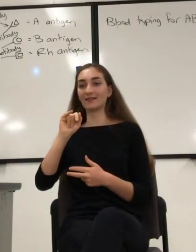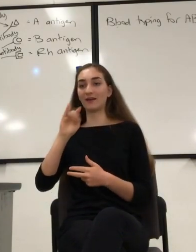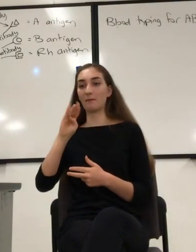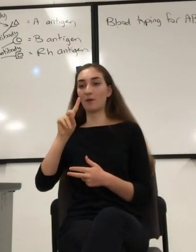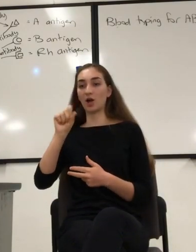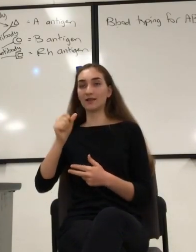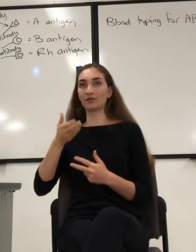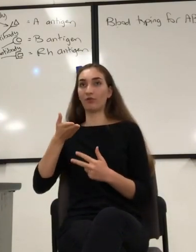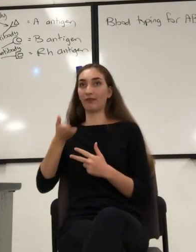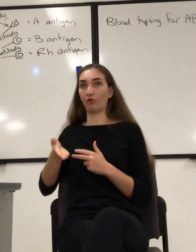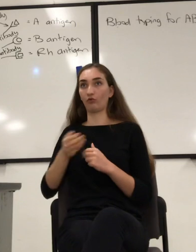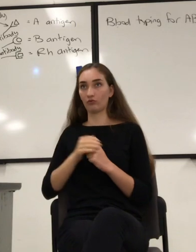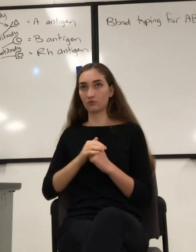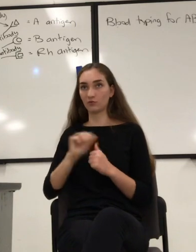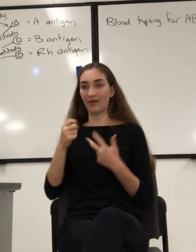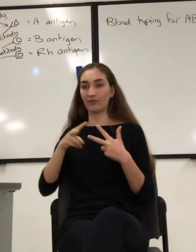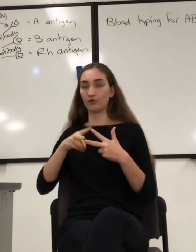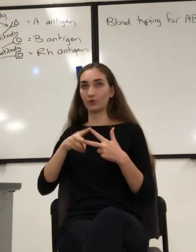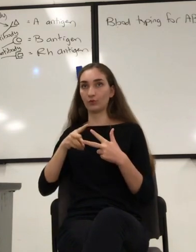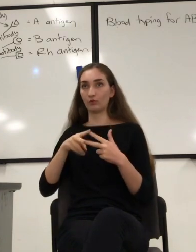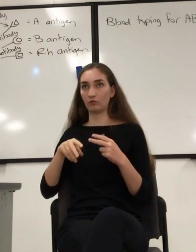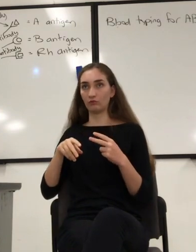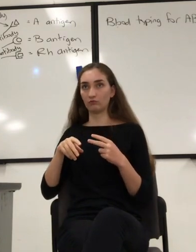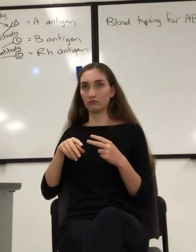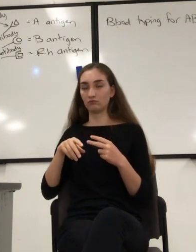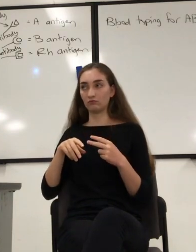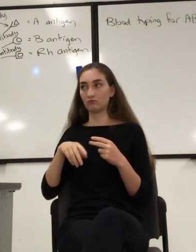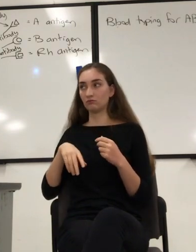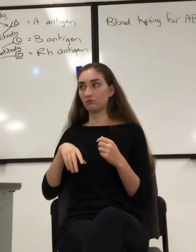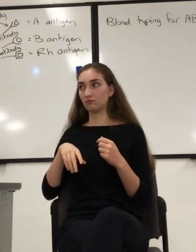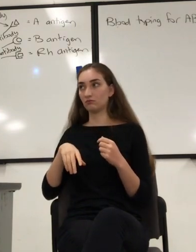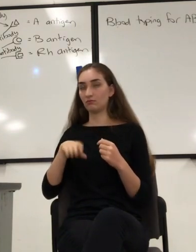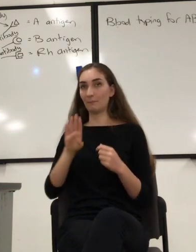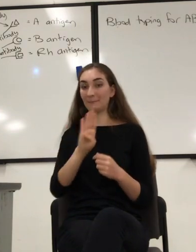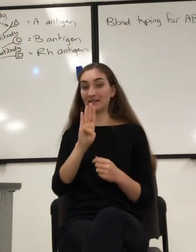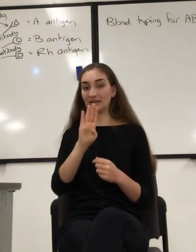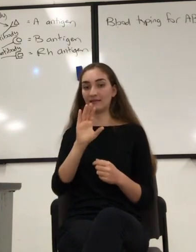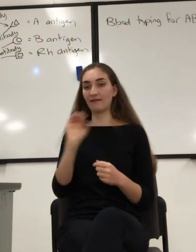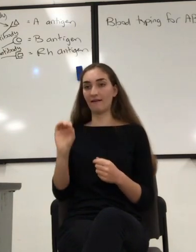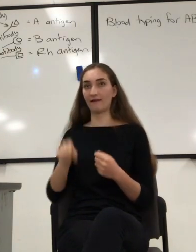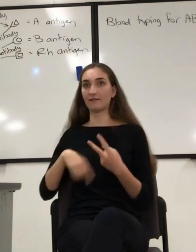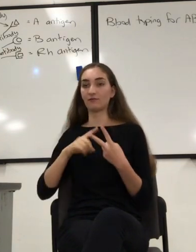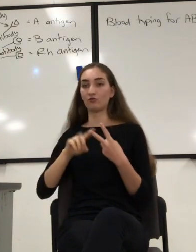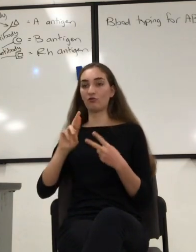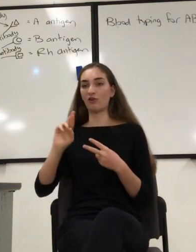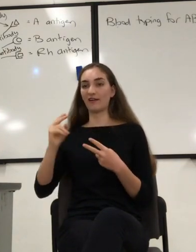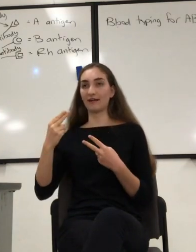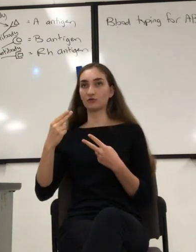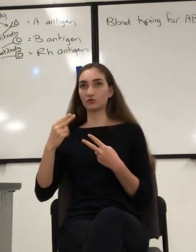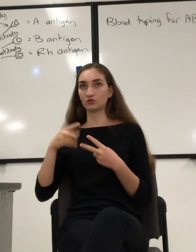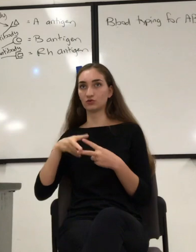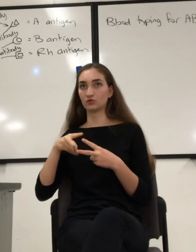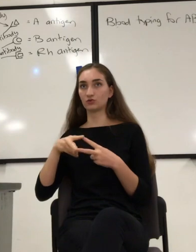other two. So what are the other two? B antibody. Yeah. B and RH.